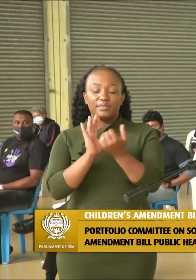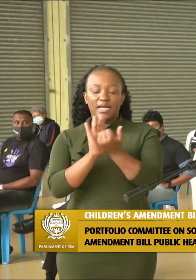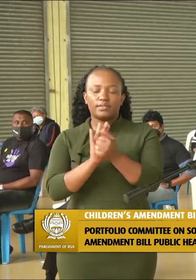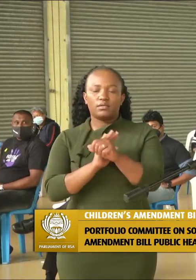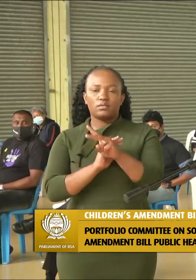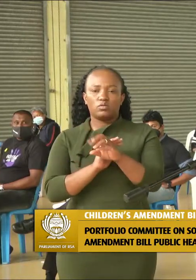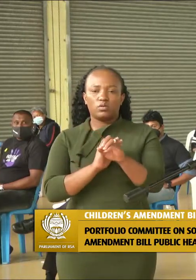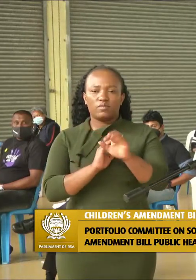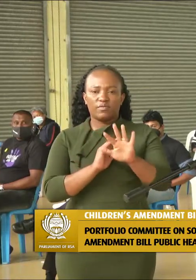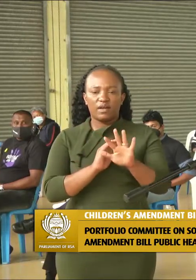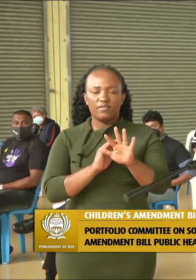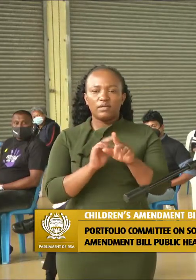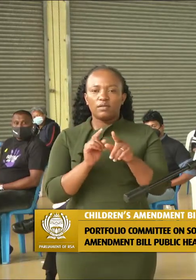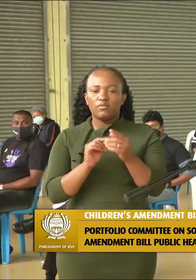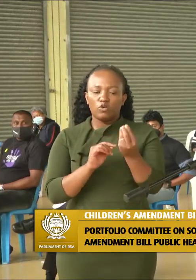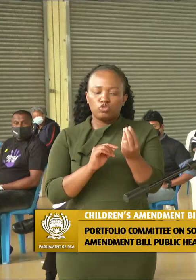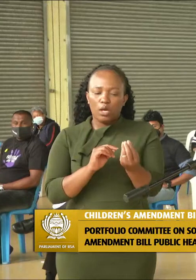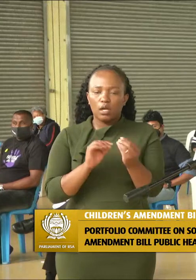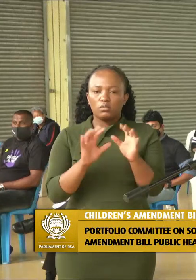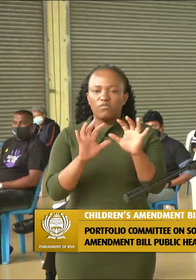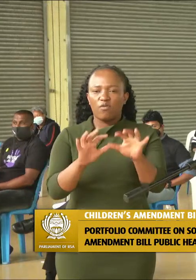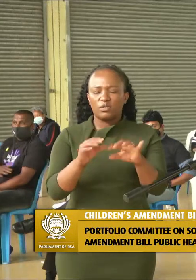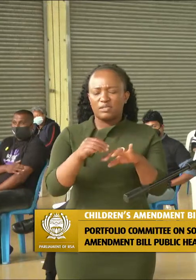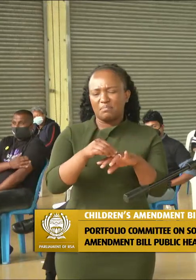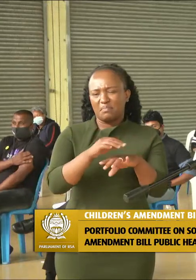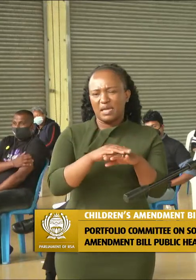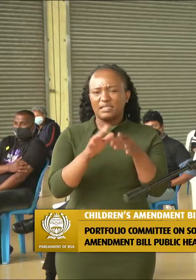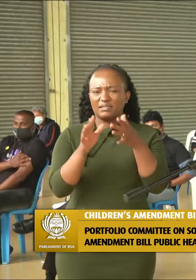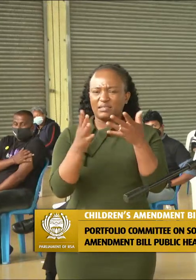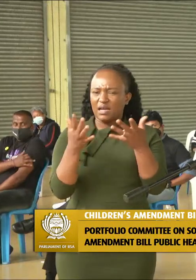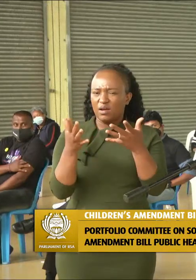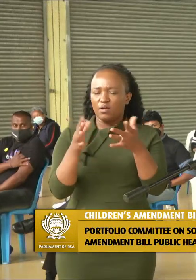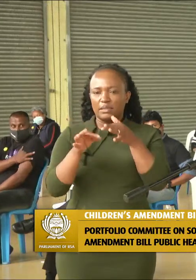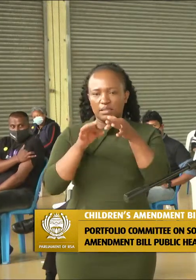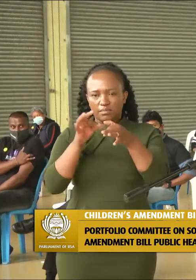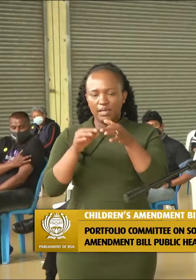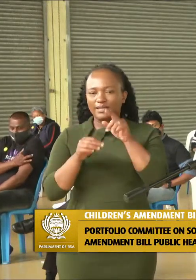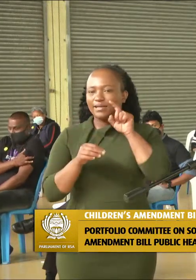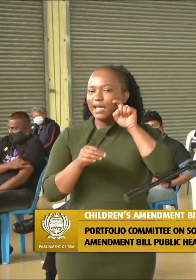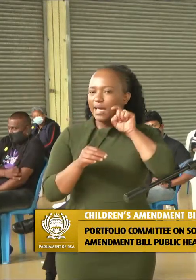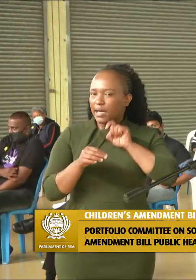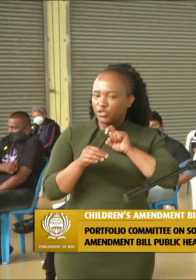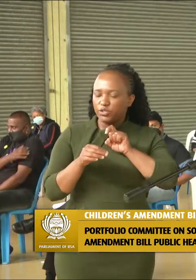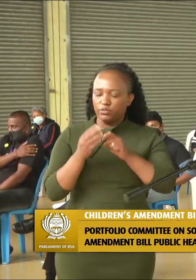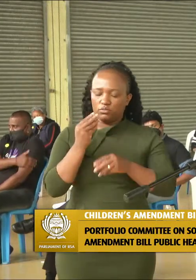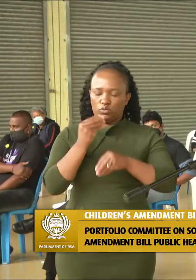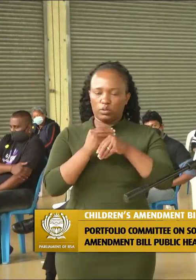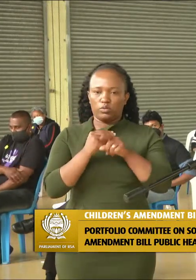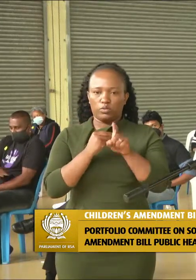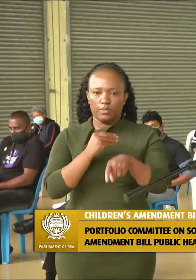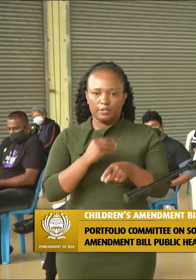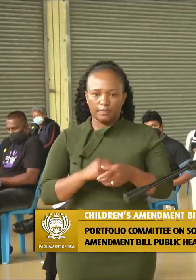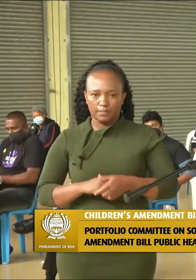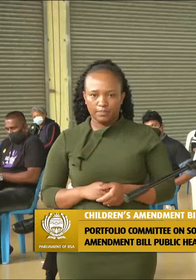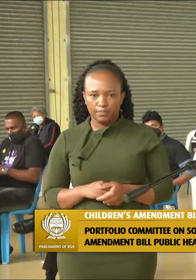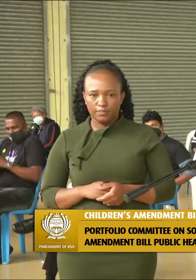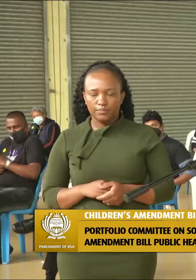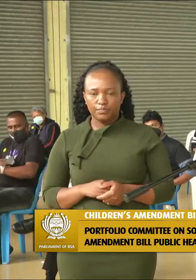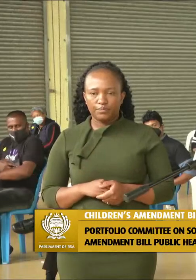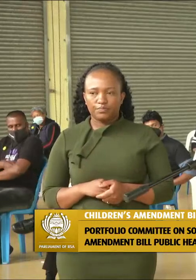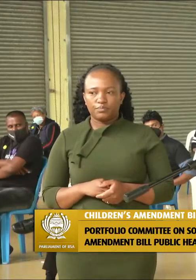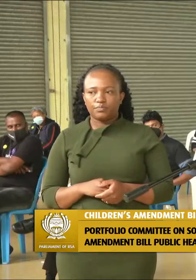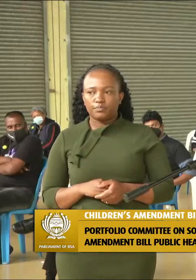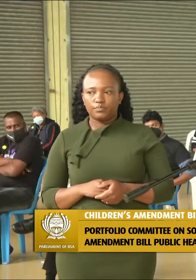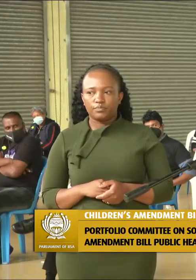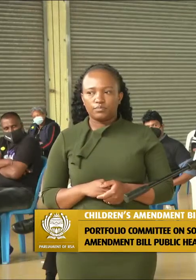ingane mesina 18. So nalapho sicela ukuthi bayibhale iminyaka icace ukuze kwaze ukuthi kwenzakala kanjani. Ngiyabonga. And also on